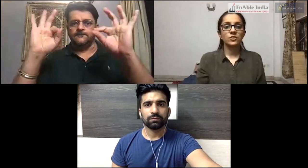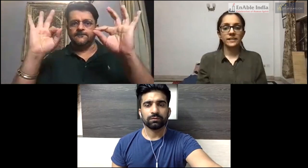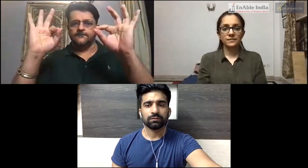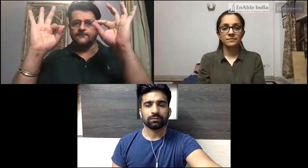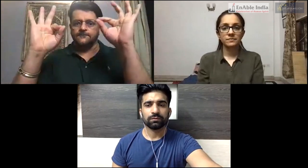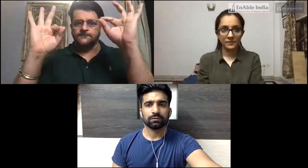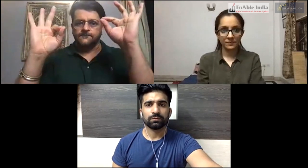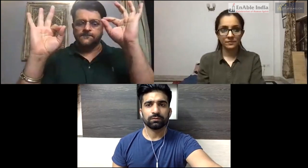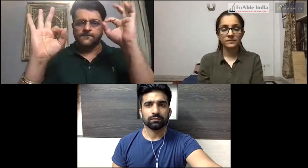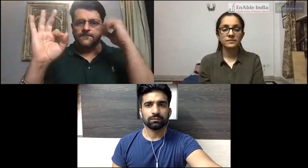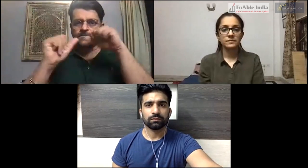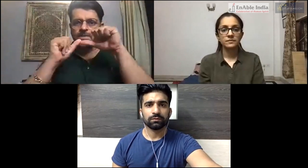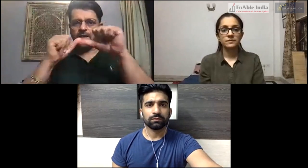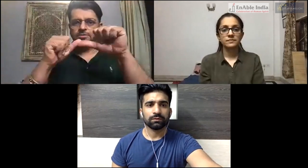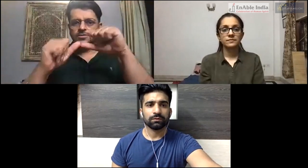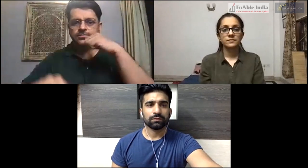Great.